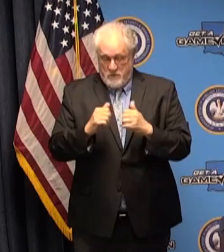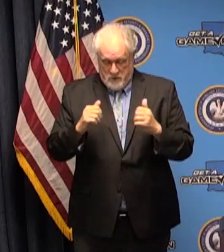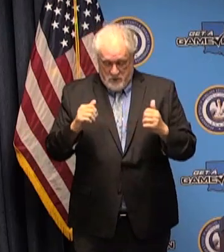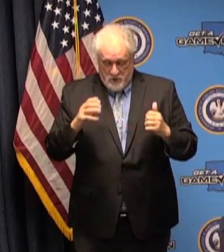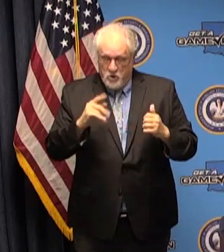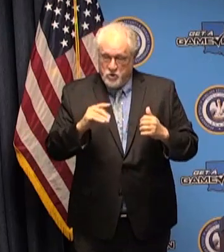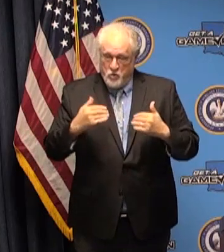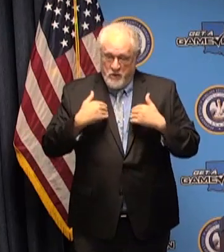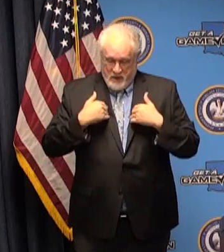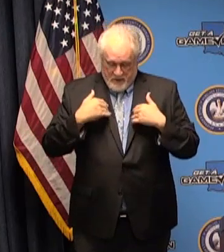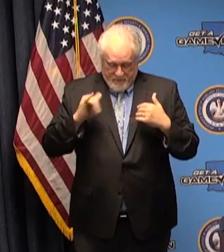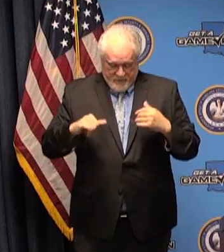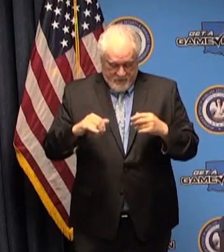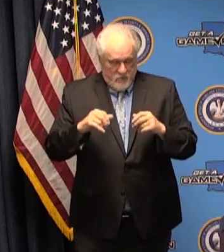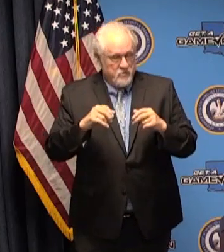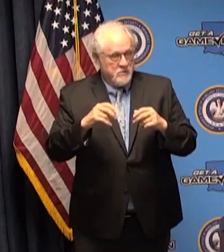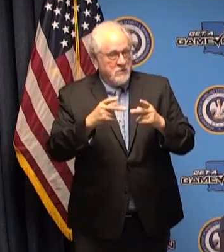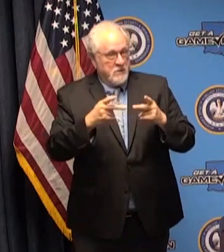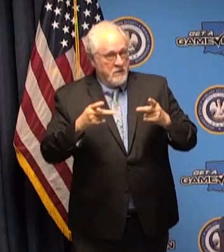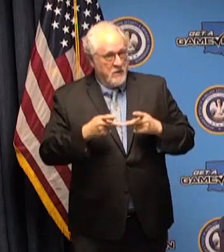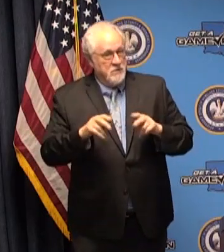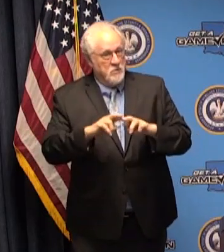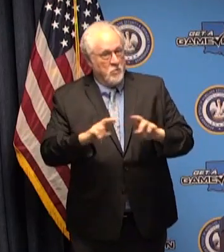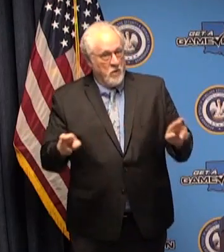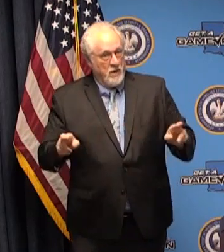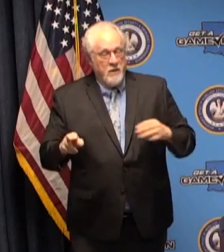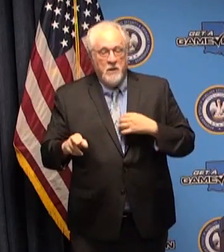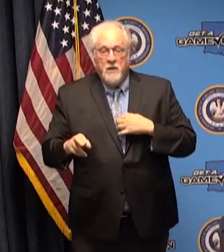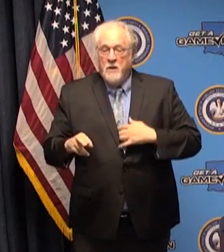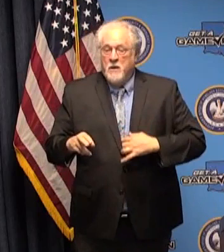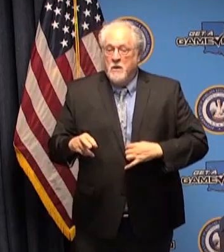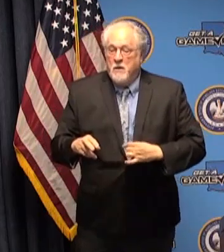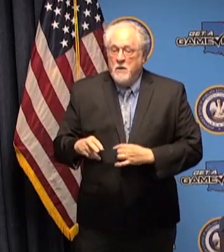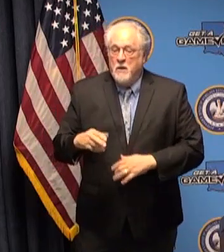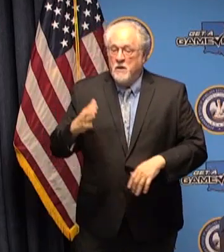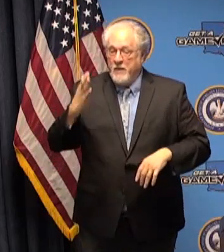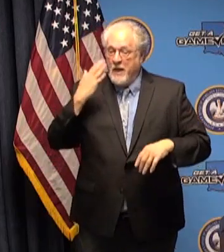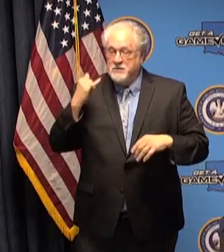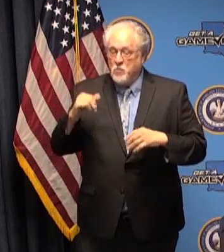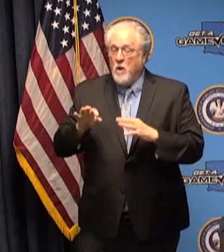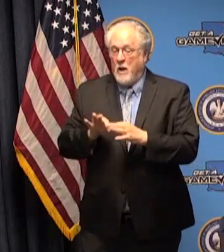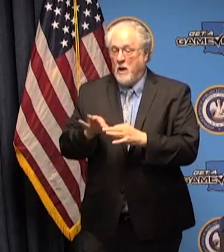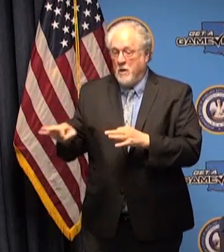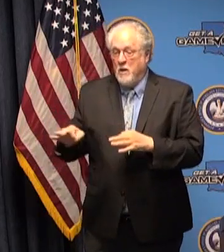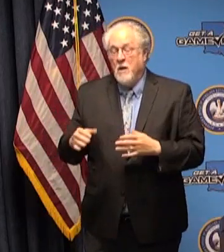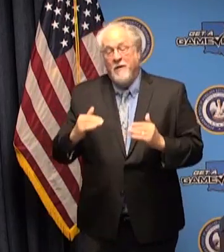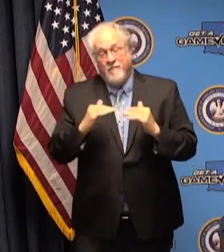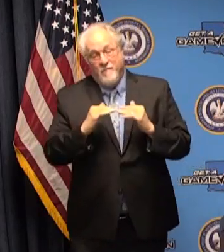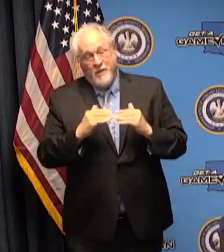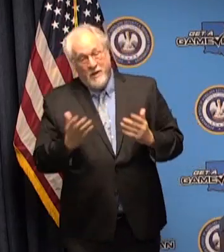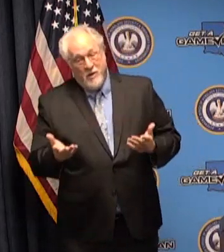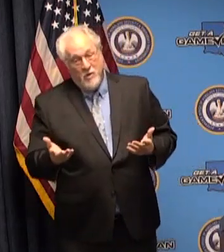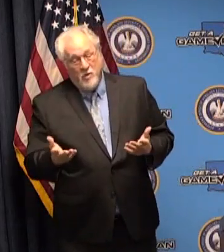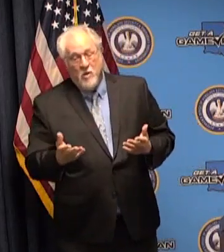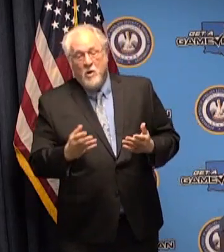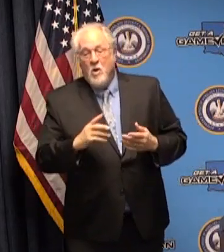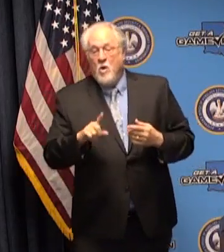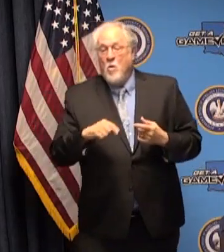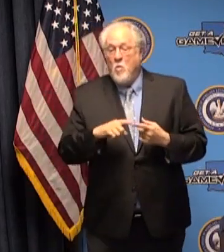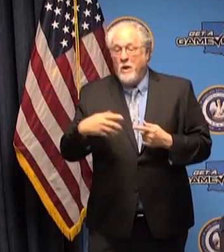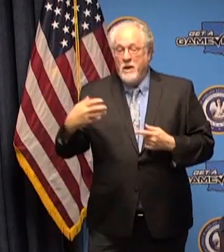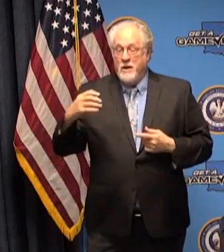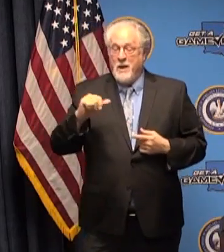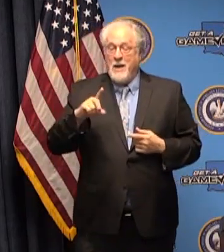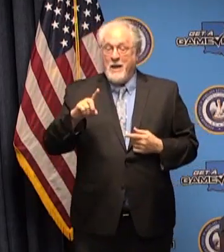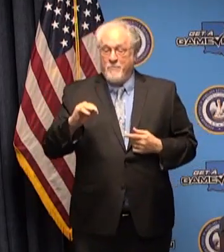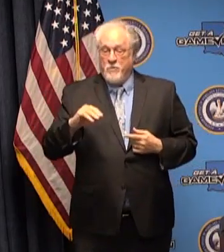in order to have those sites operate. So that's why it's moved. And to be very fair, when